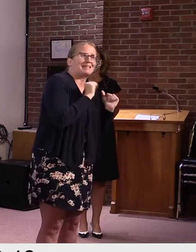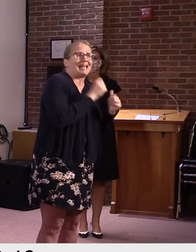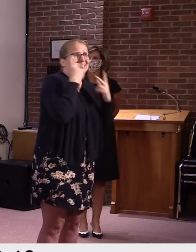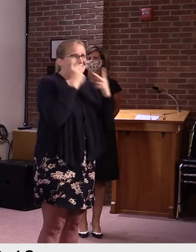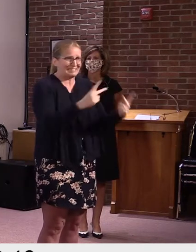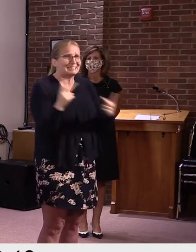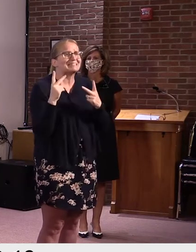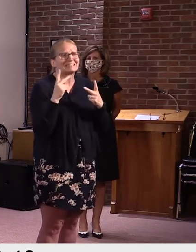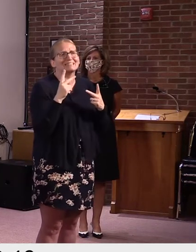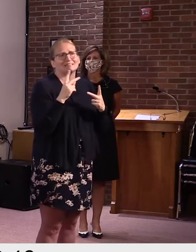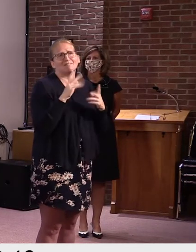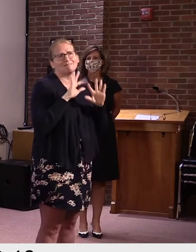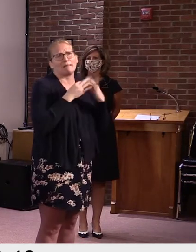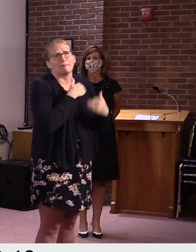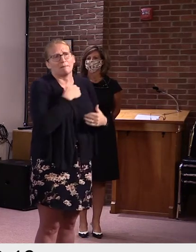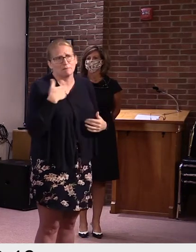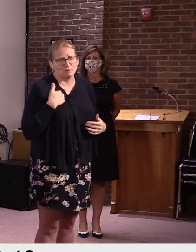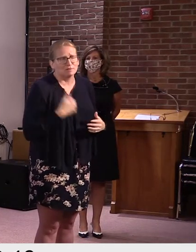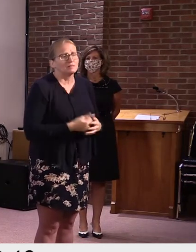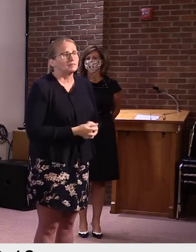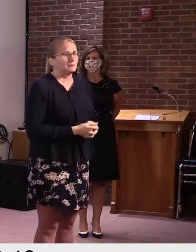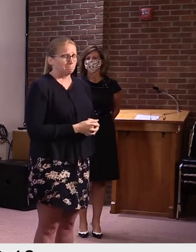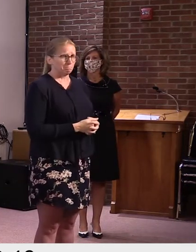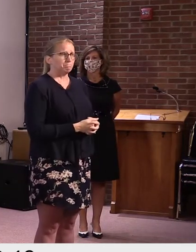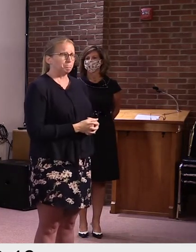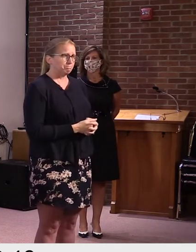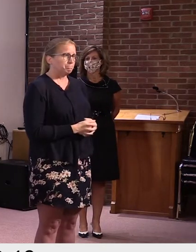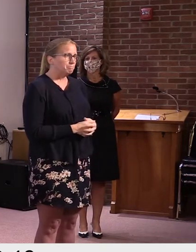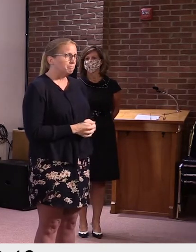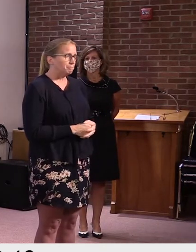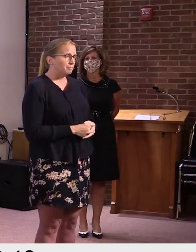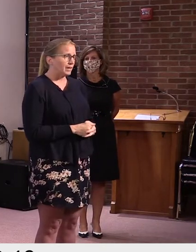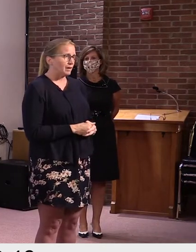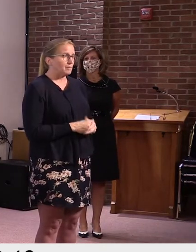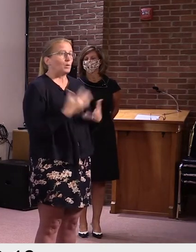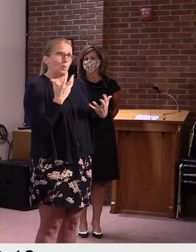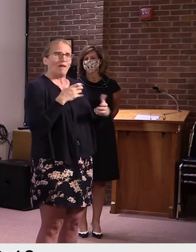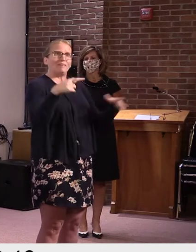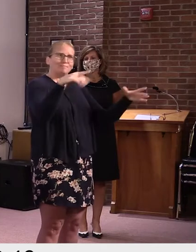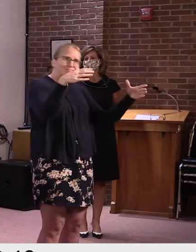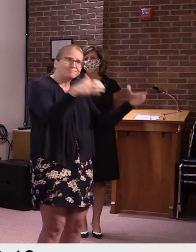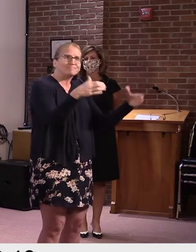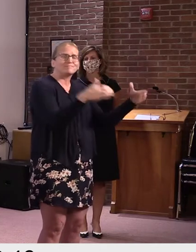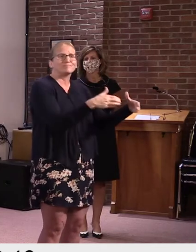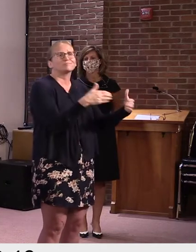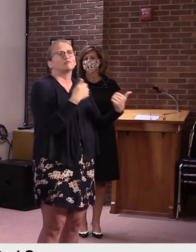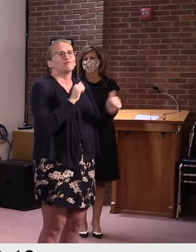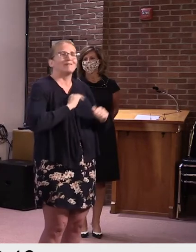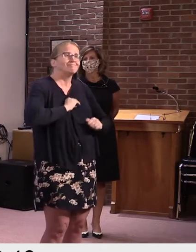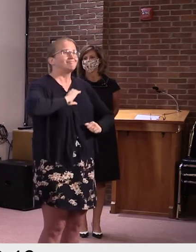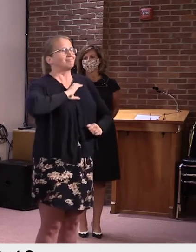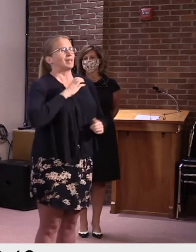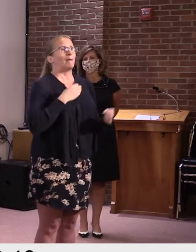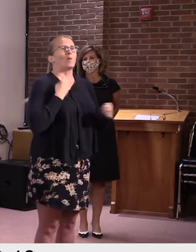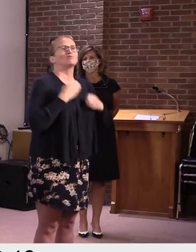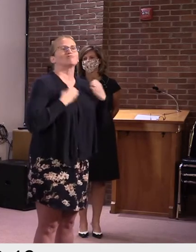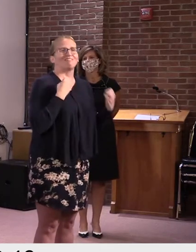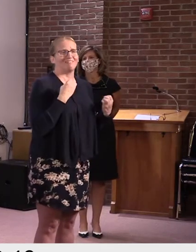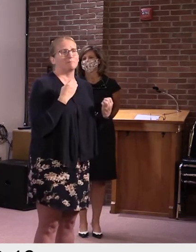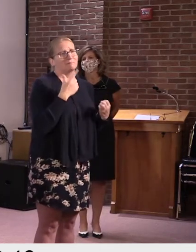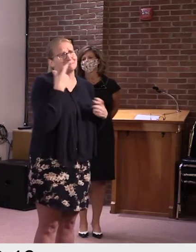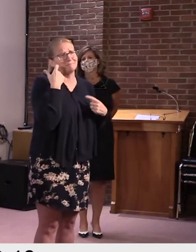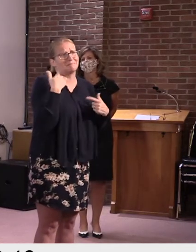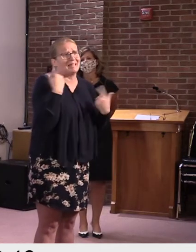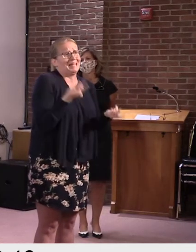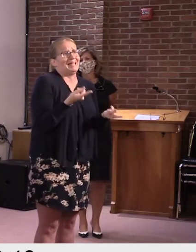are in those community settings back with their families so that they can get some of the emotional relief that they